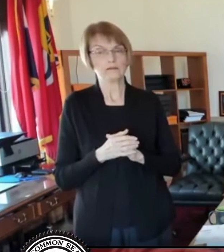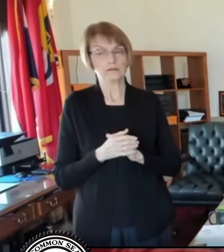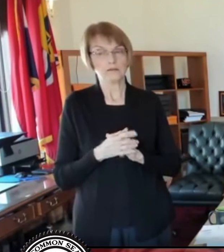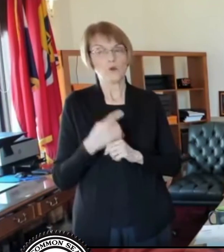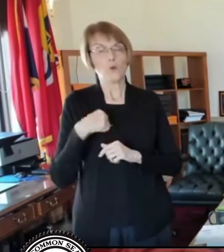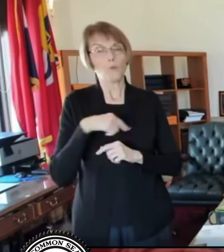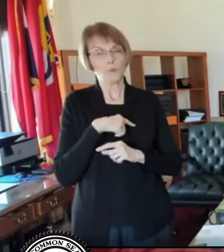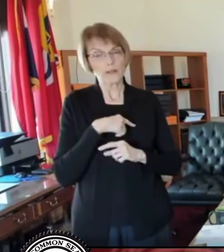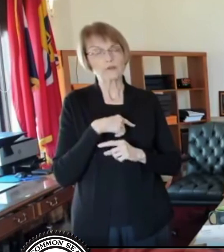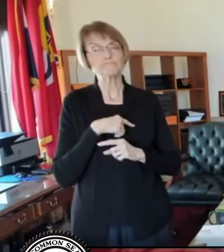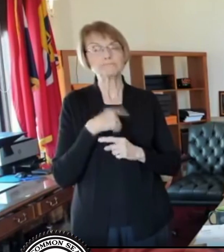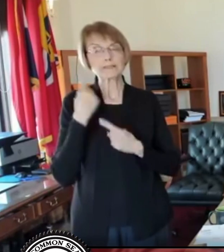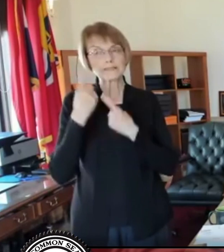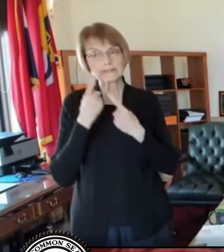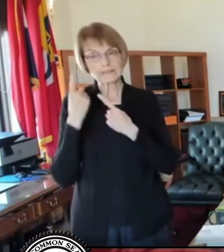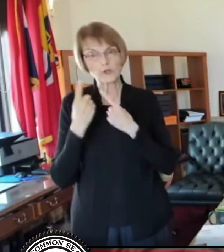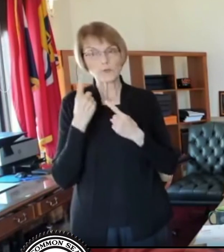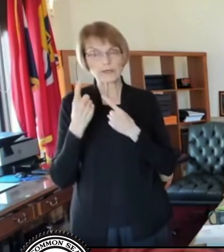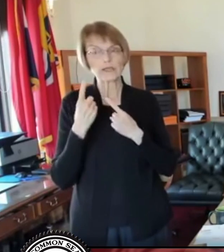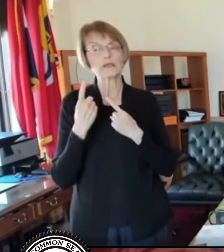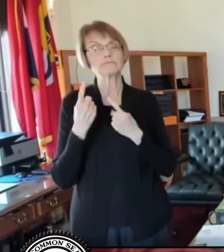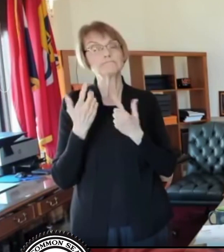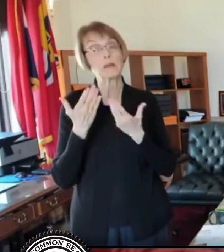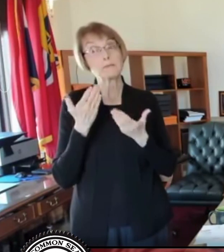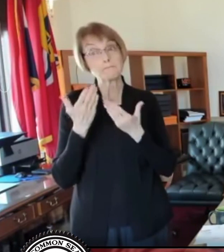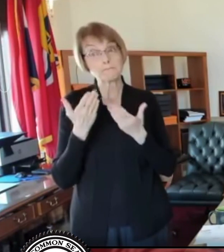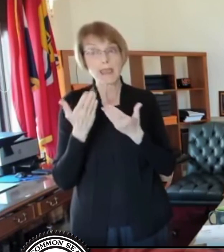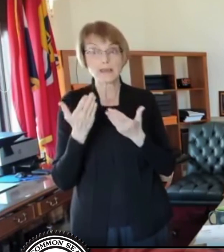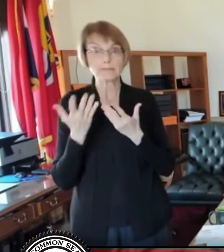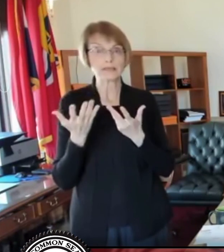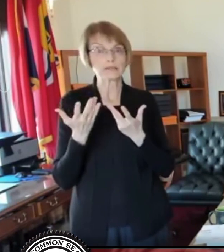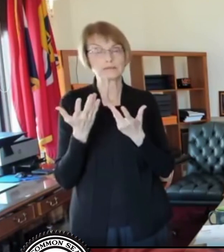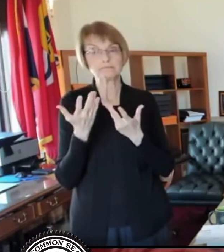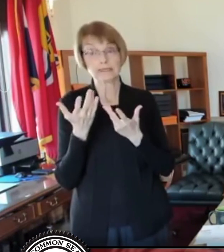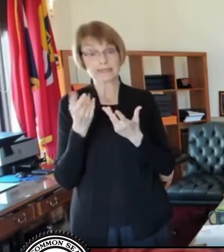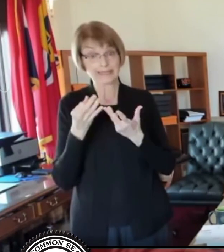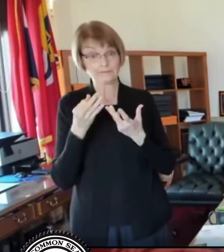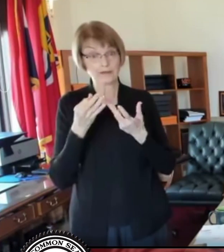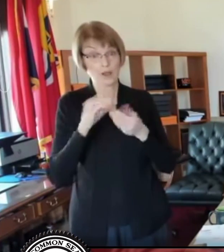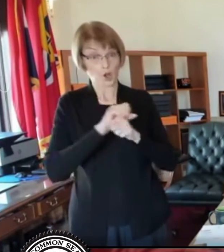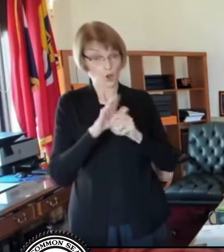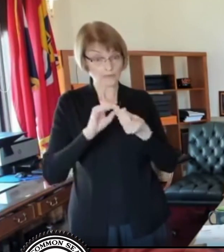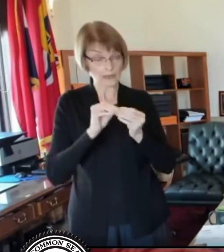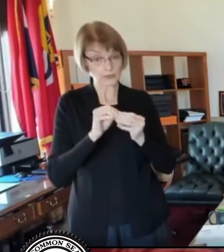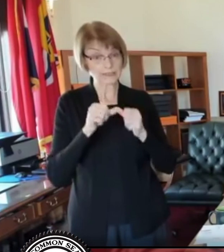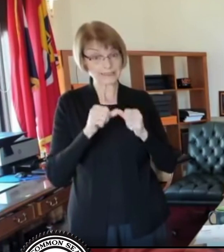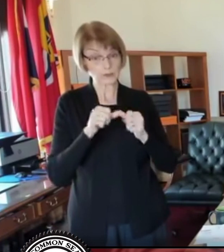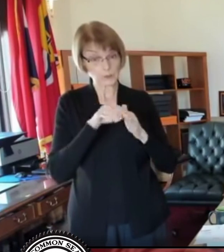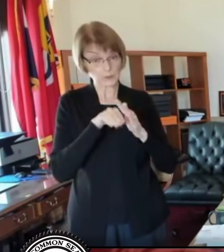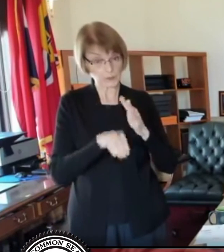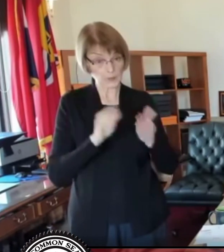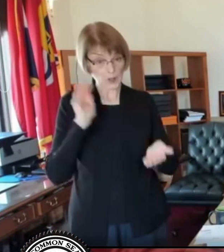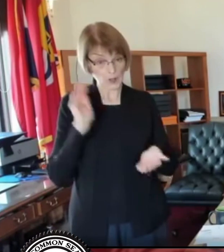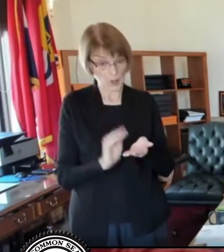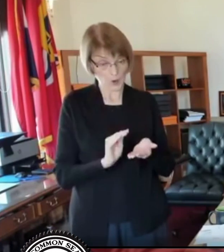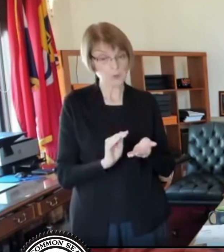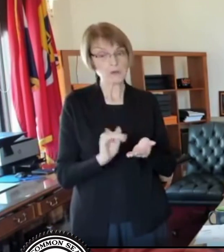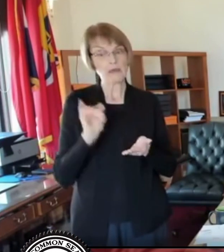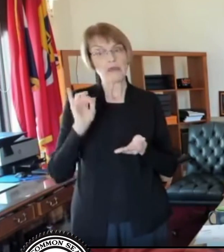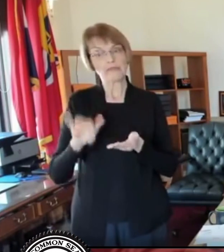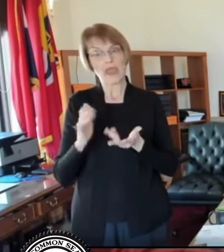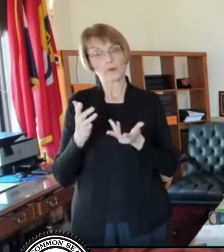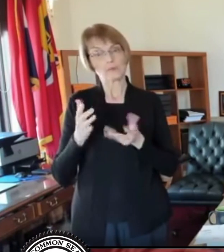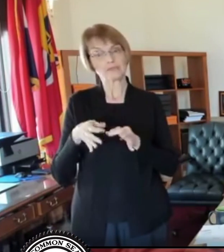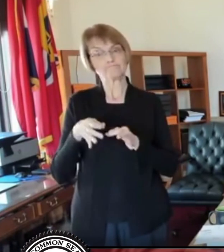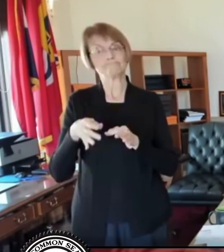lifting that even further if we can sustain these low numbers. We do think, at least